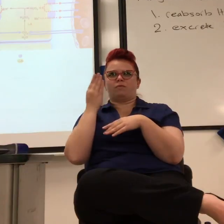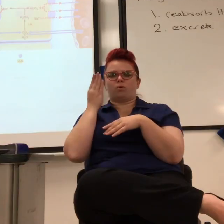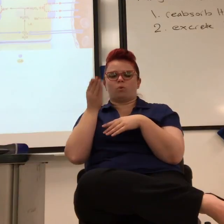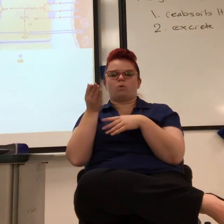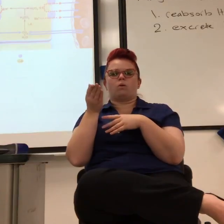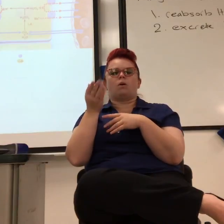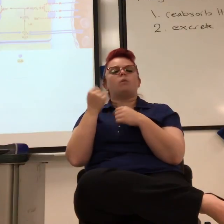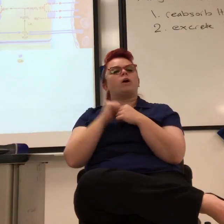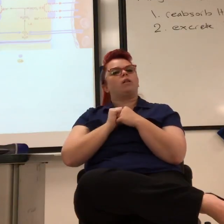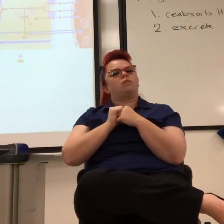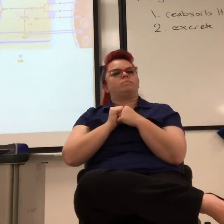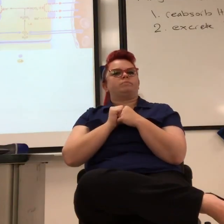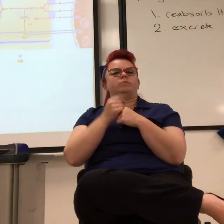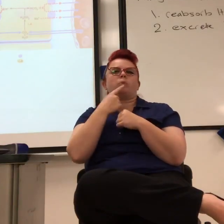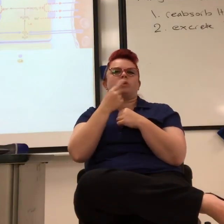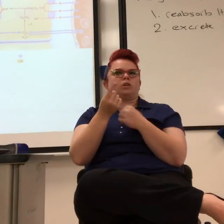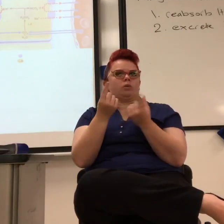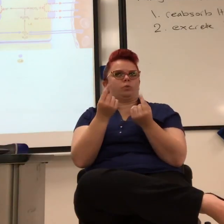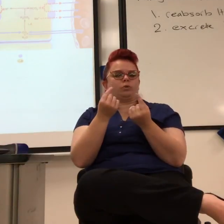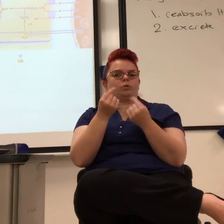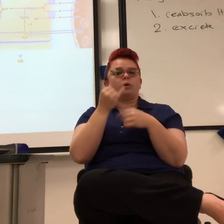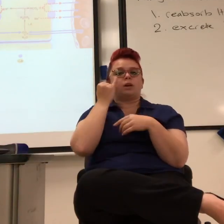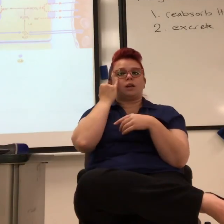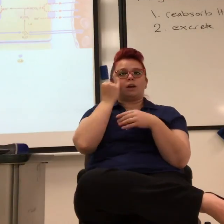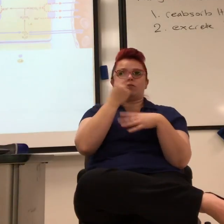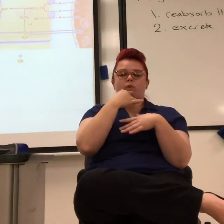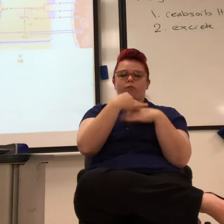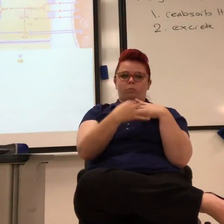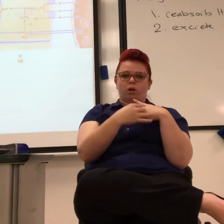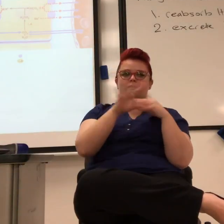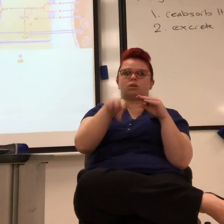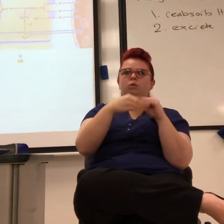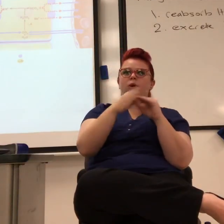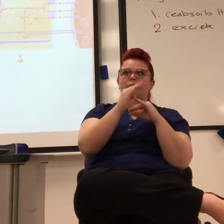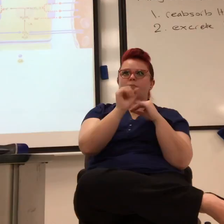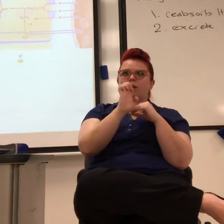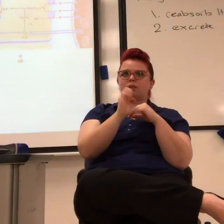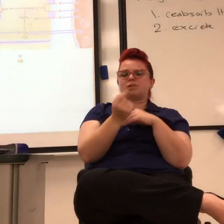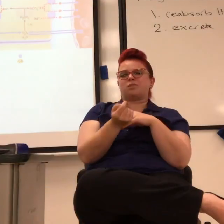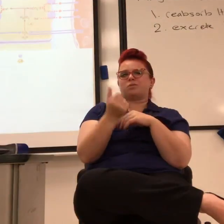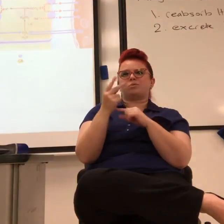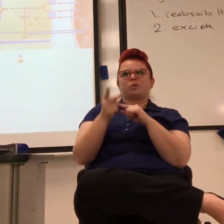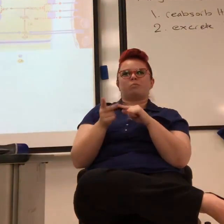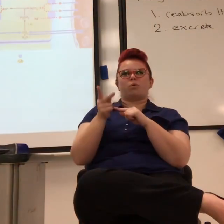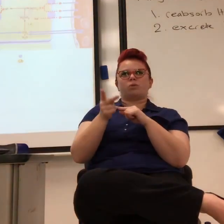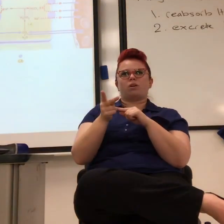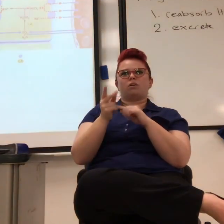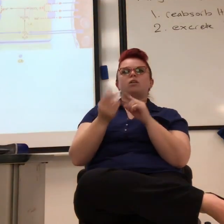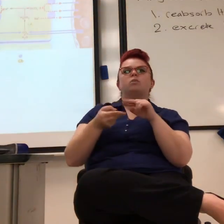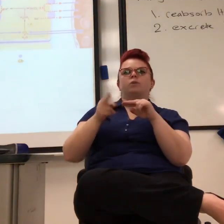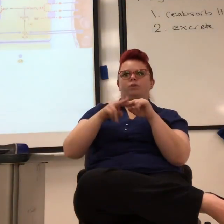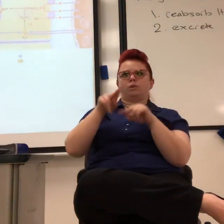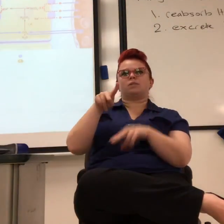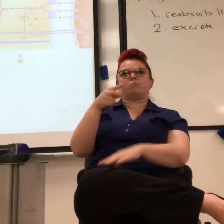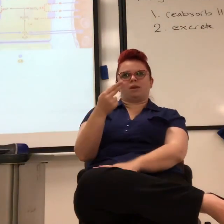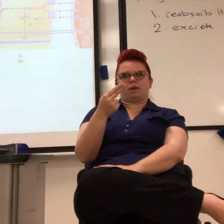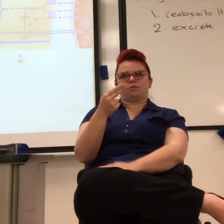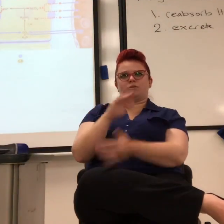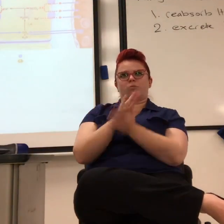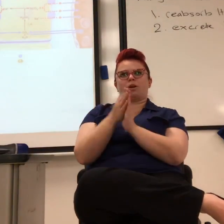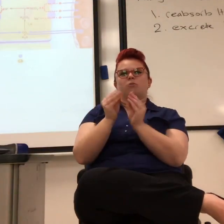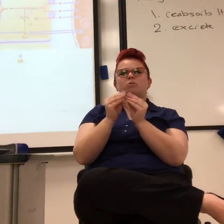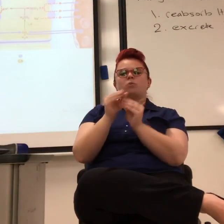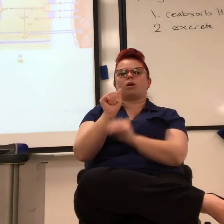well, let me say what this does. If you add base to the blood and excrete a proton, you're going to increase the pH, make it more